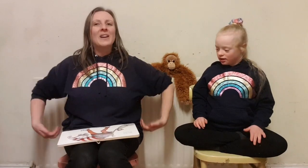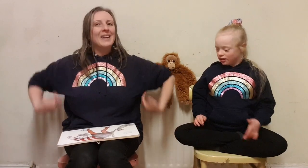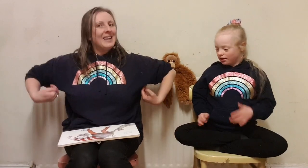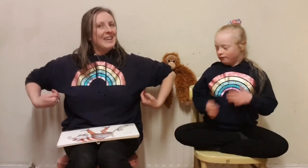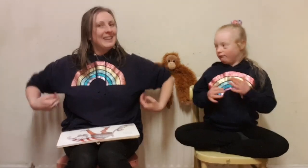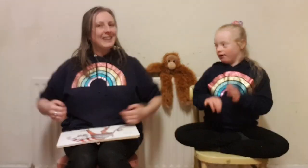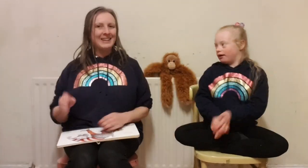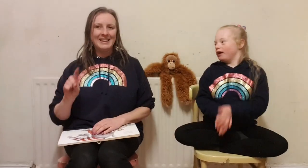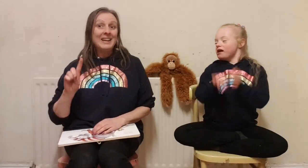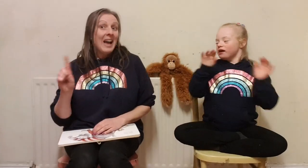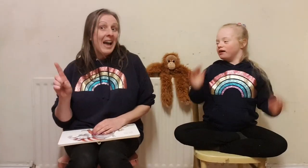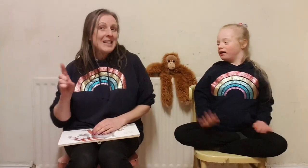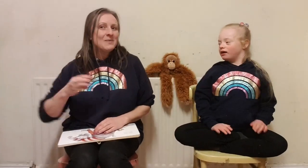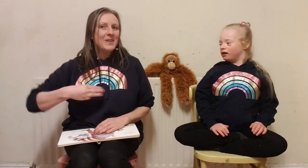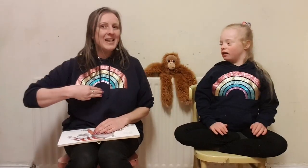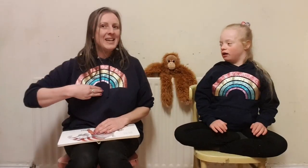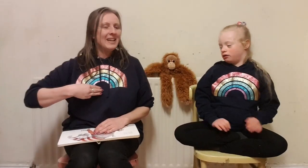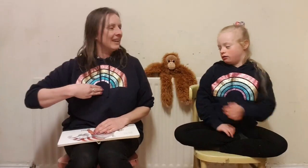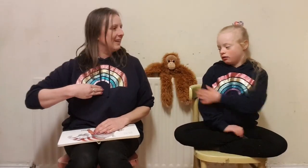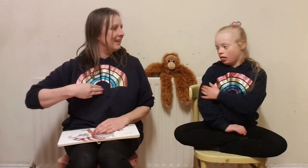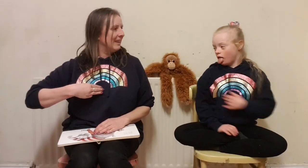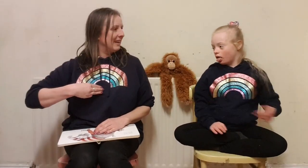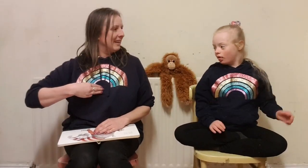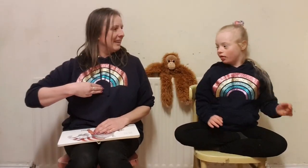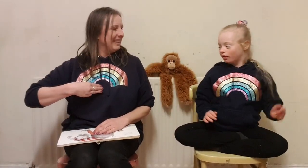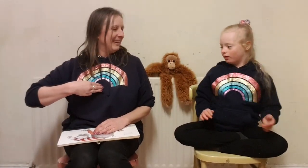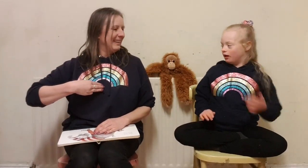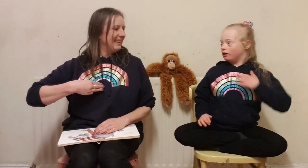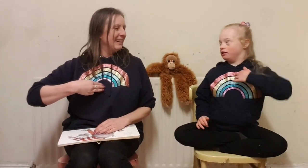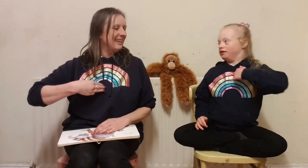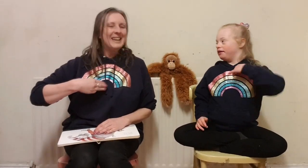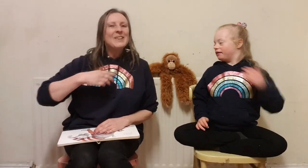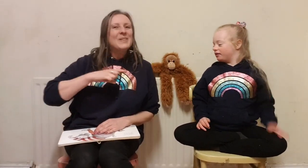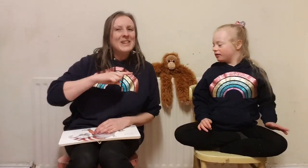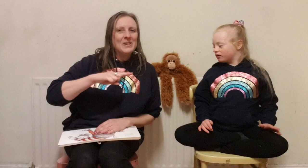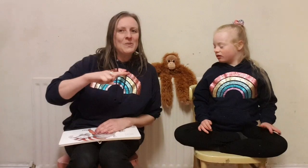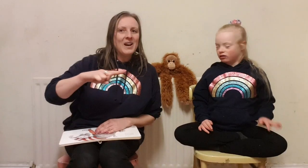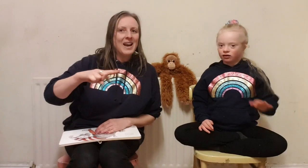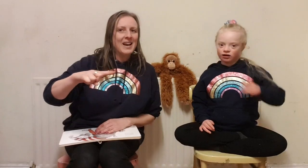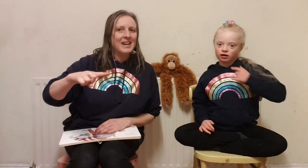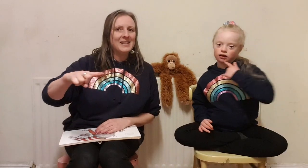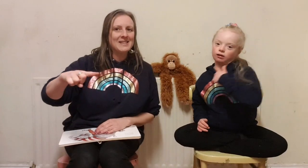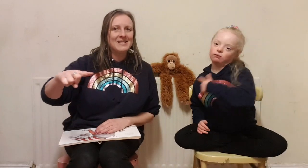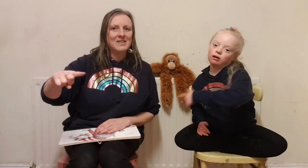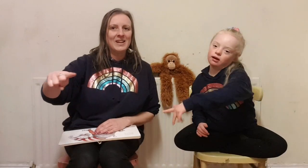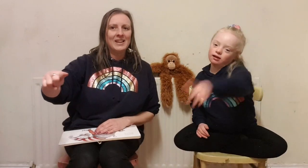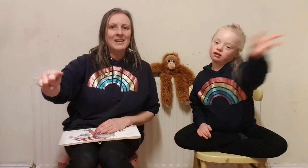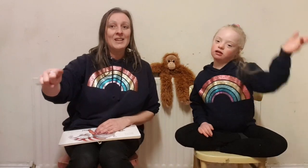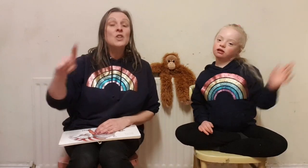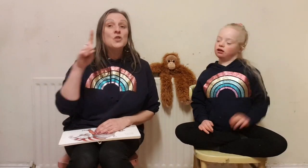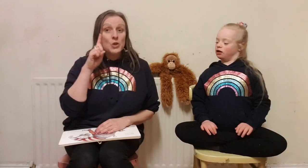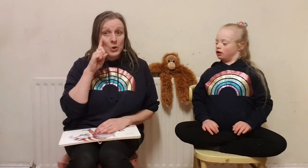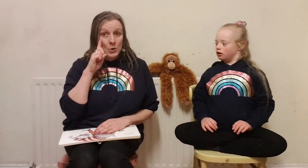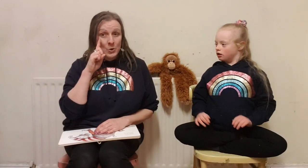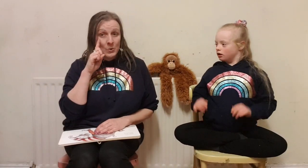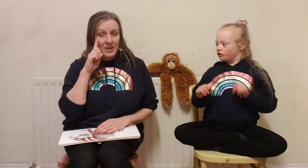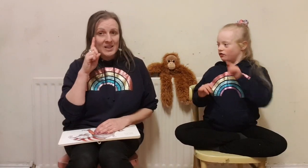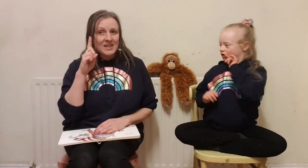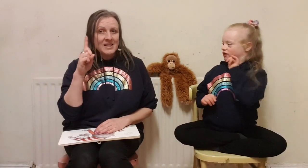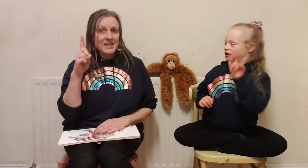Monkey. Monkey. And me. And me. We went. It went. To.